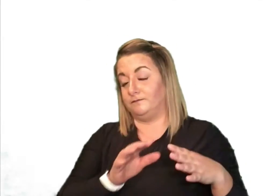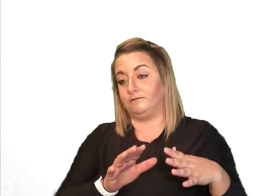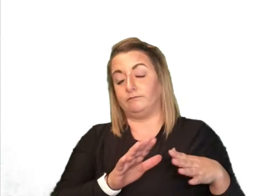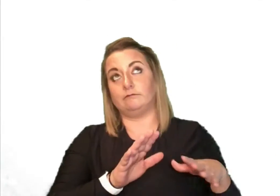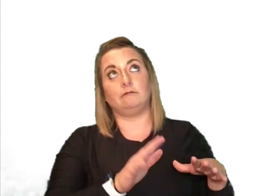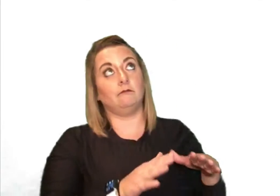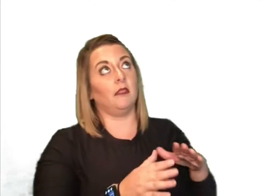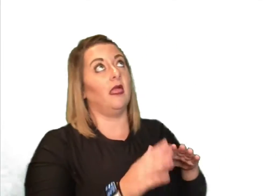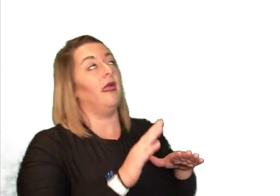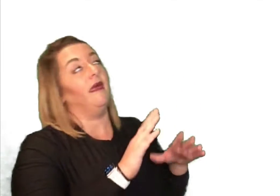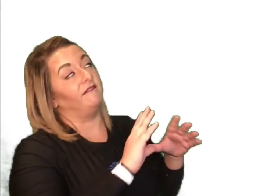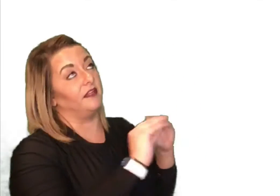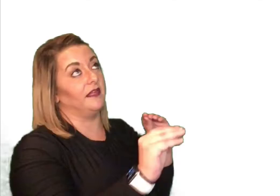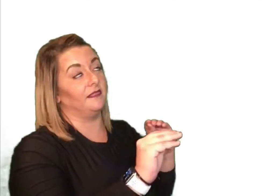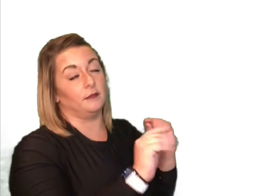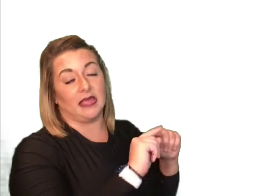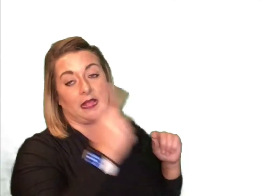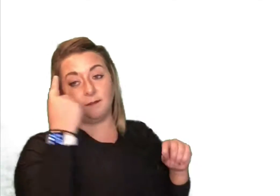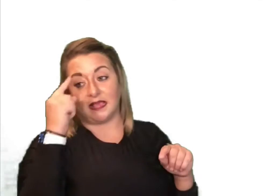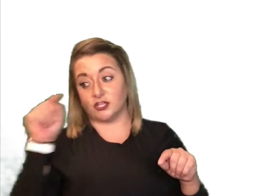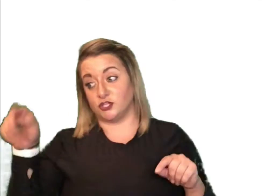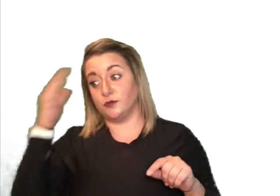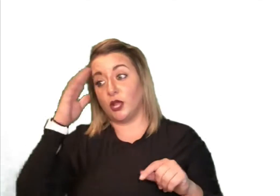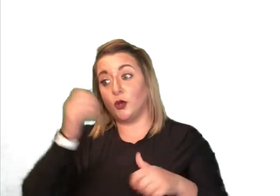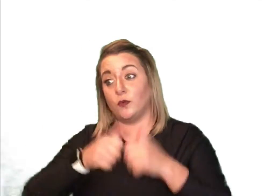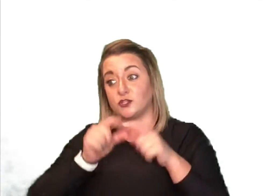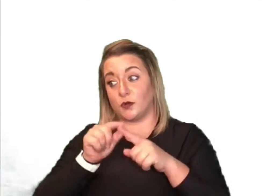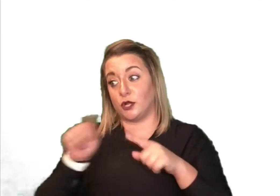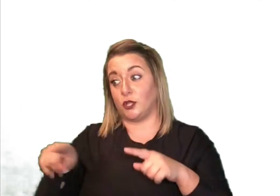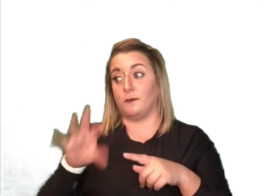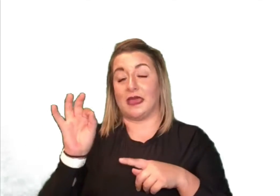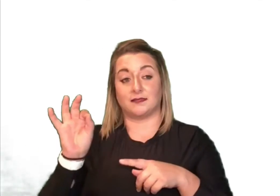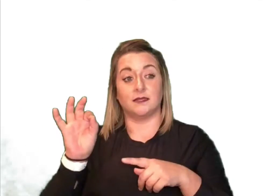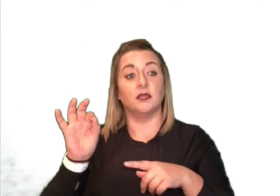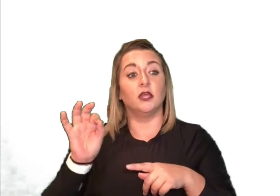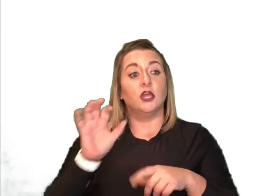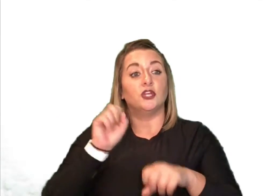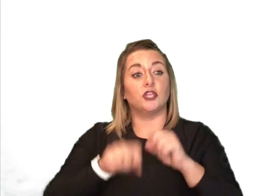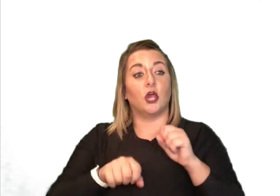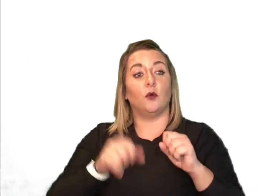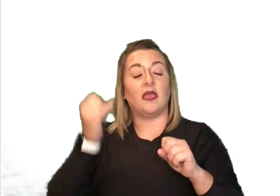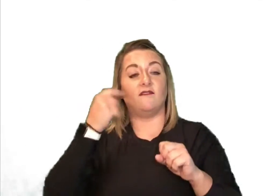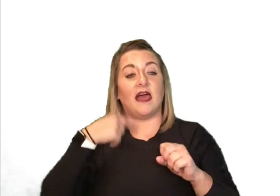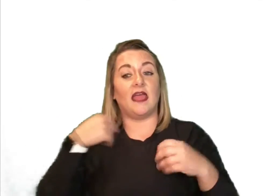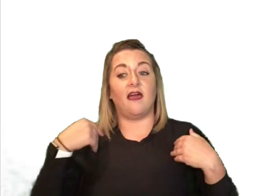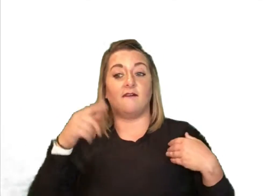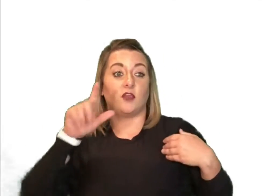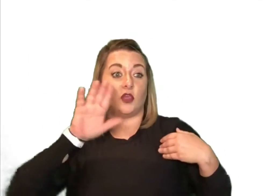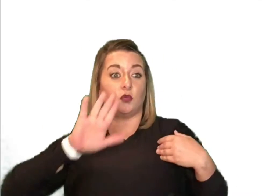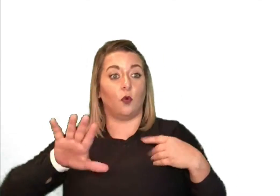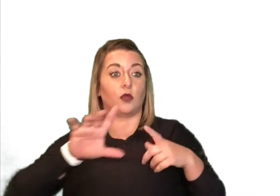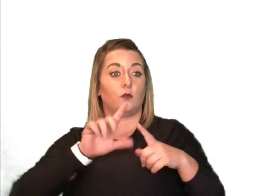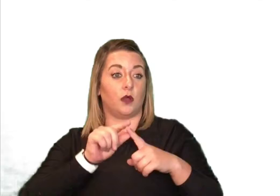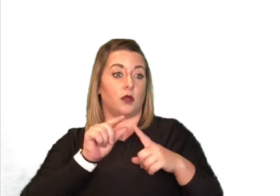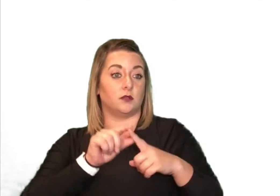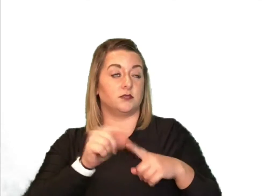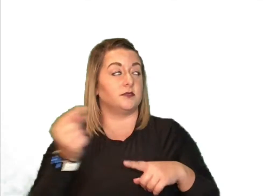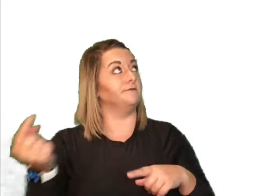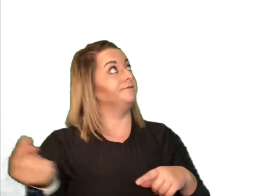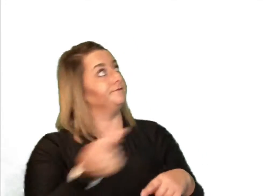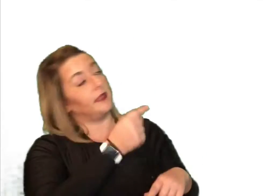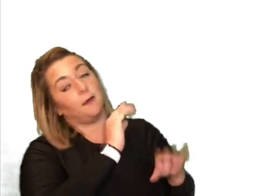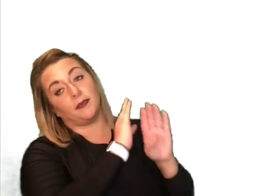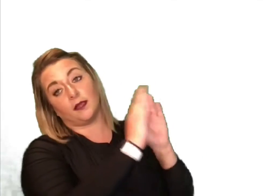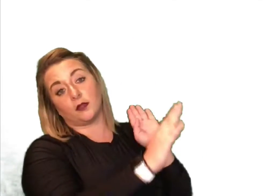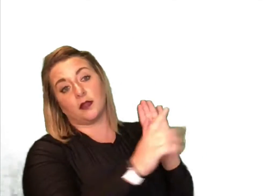sentence or fill in the blank because you know which word you picked. So if I have your